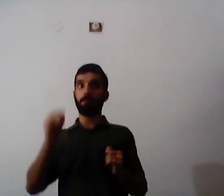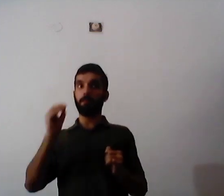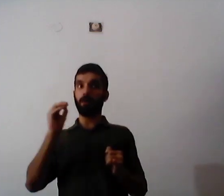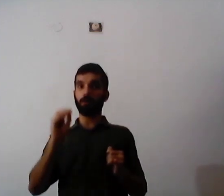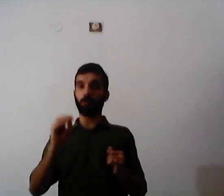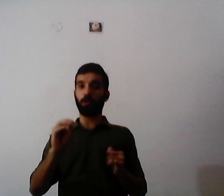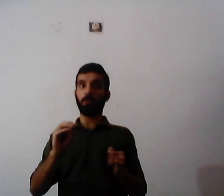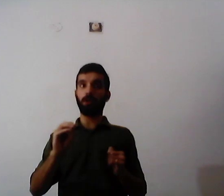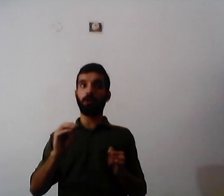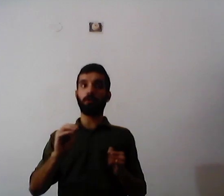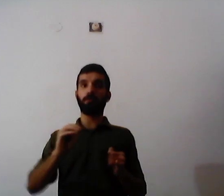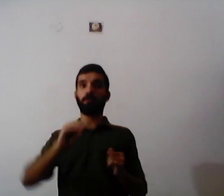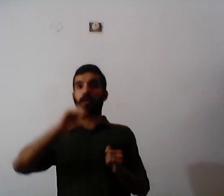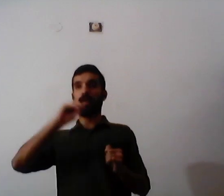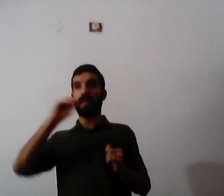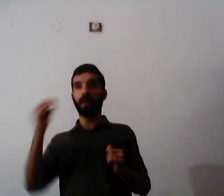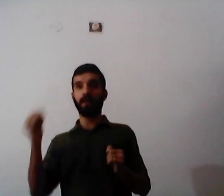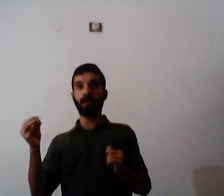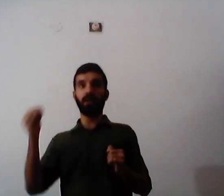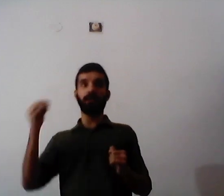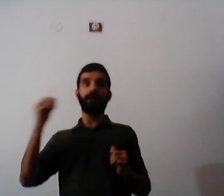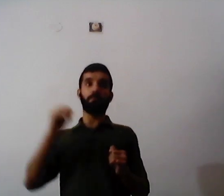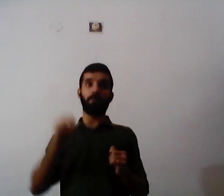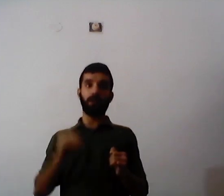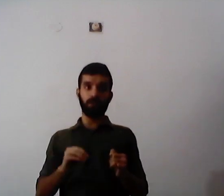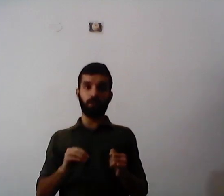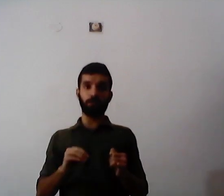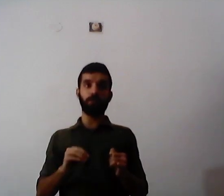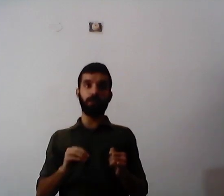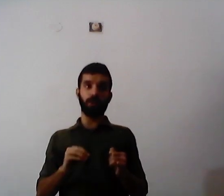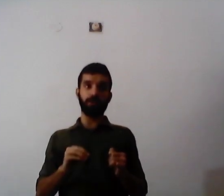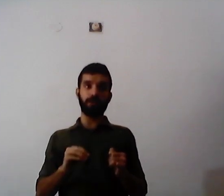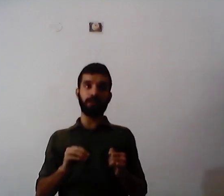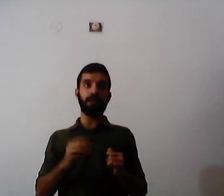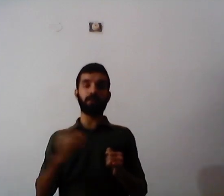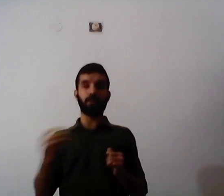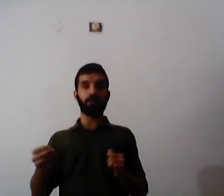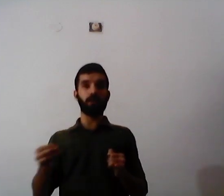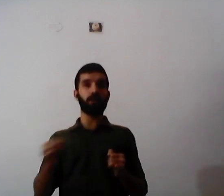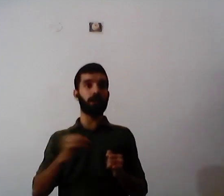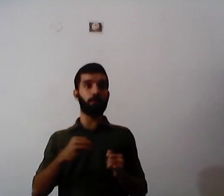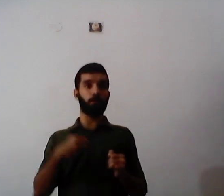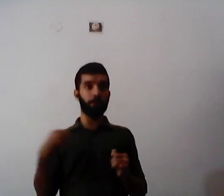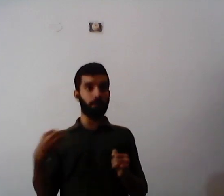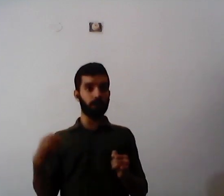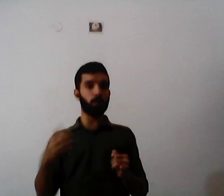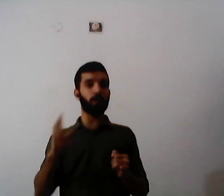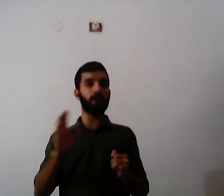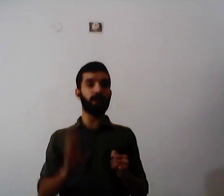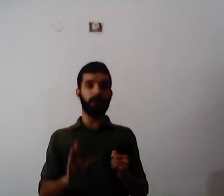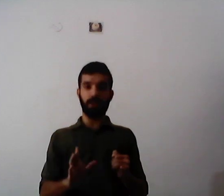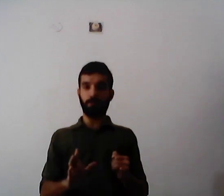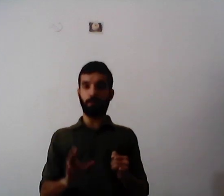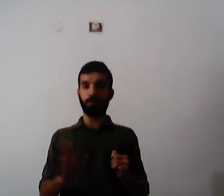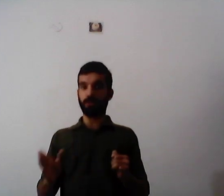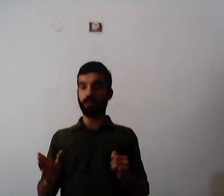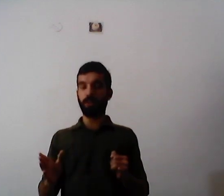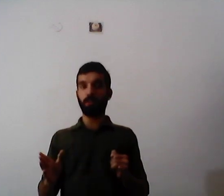the solubility of air in their blood also decreases. As a result, their body parts won't get enough oxygen,